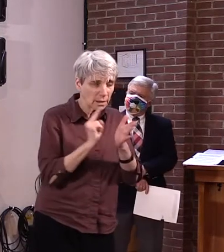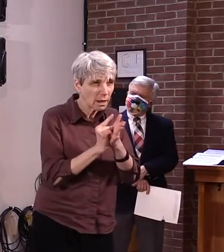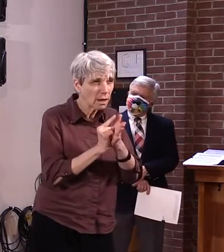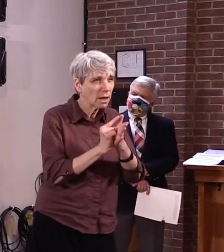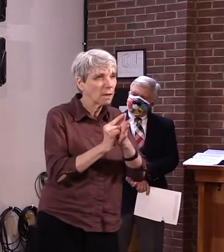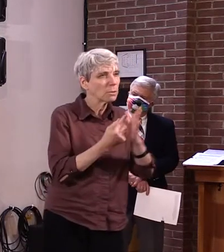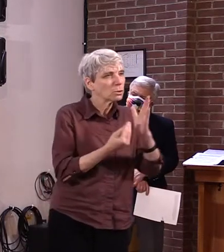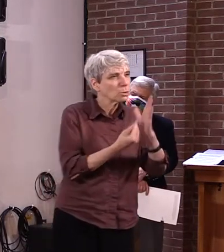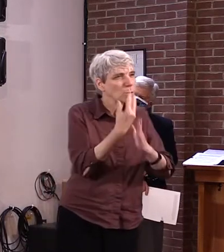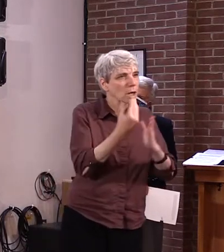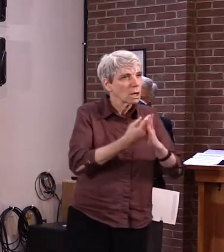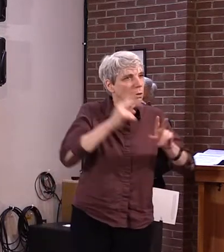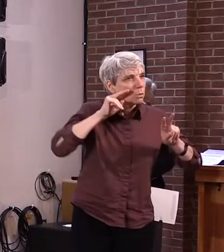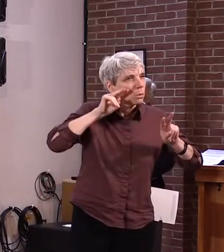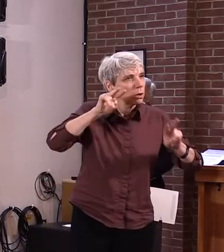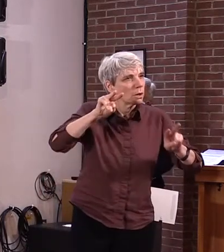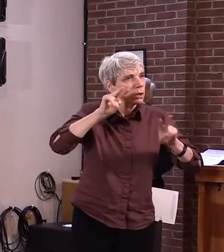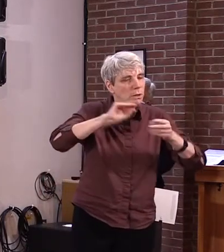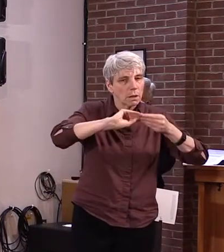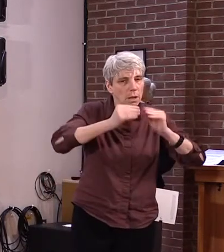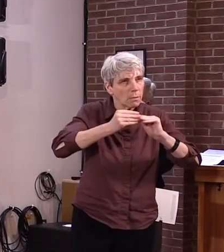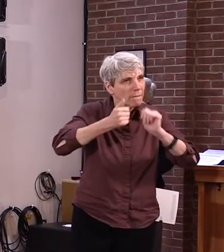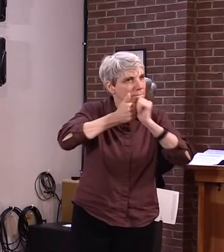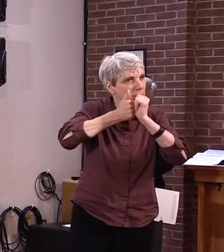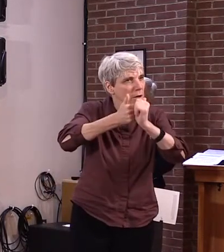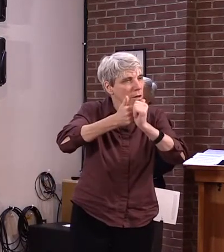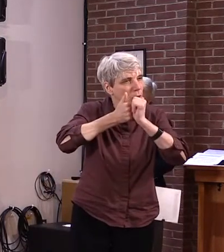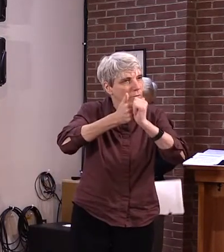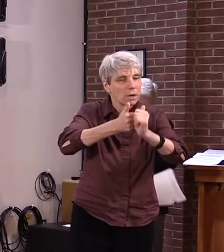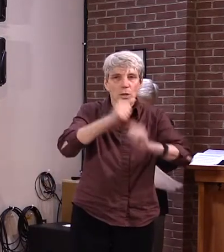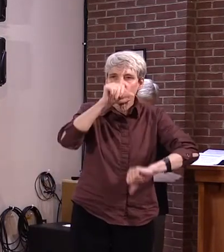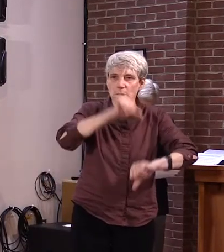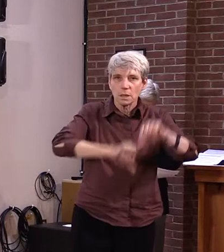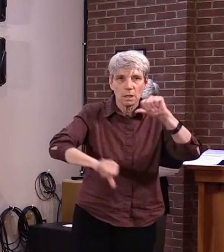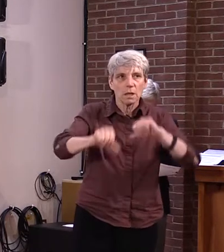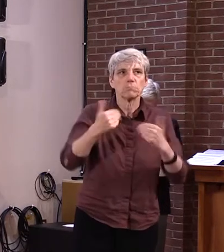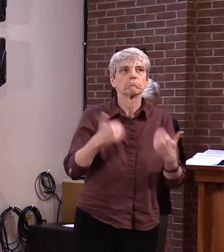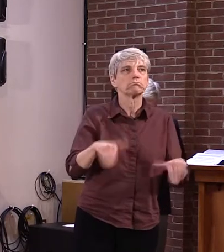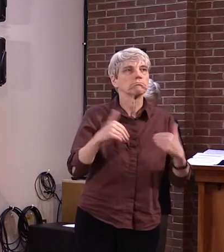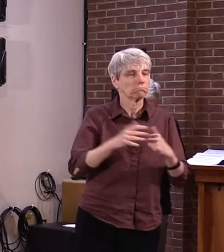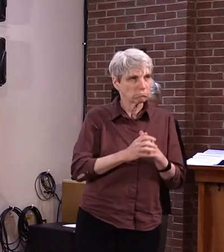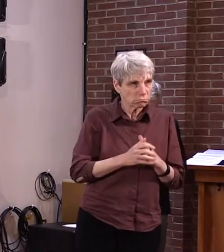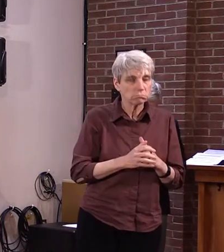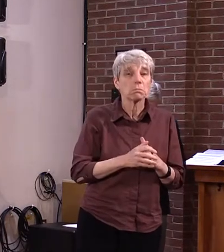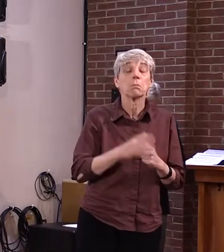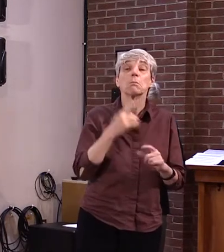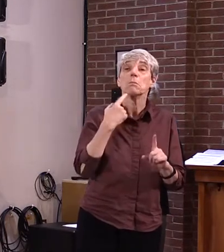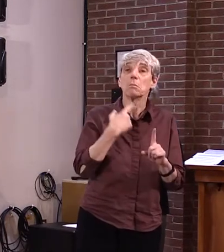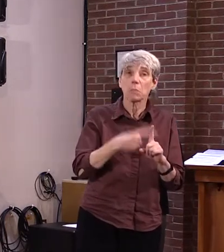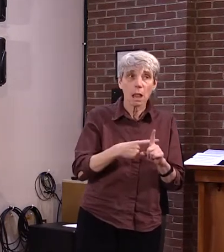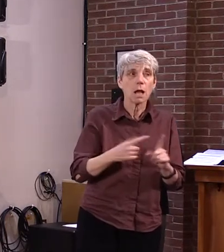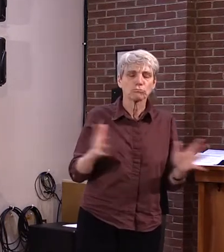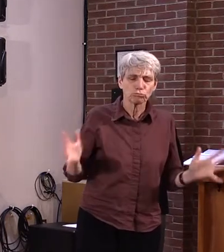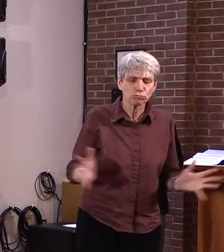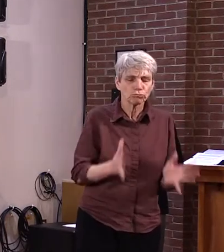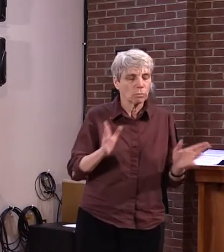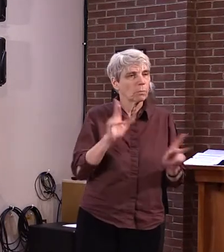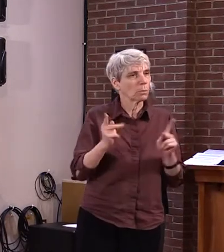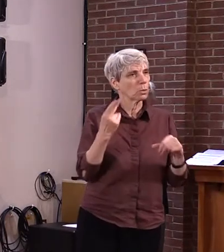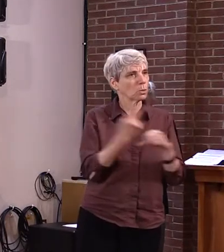science. And again, we were doing all the right things. So a lot of compliance that without the